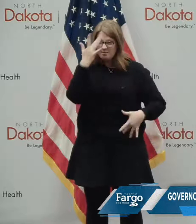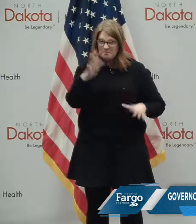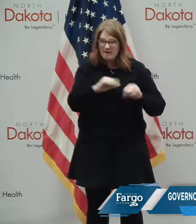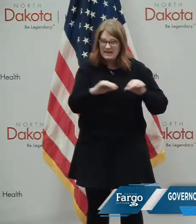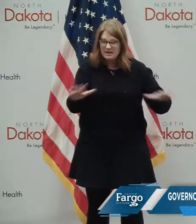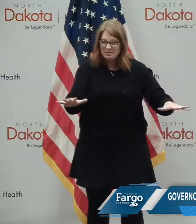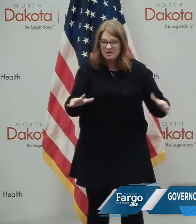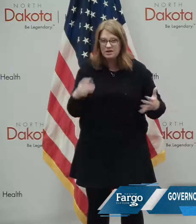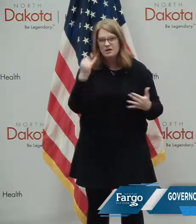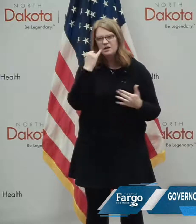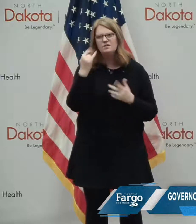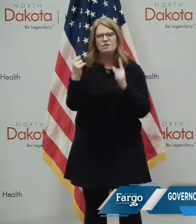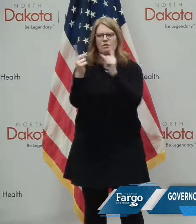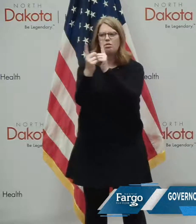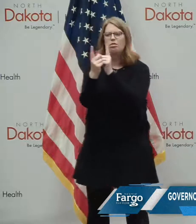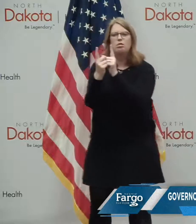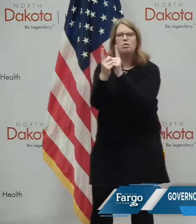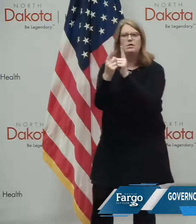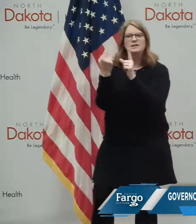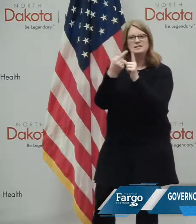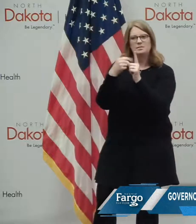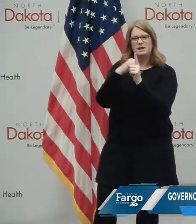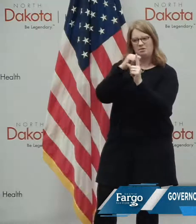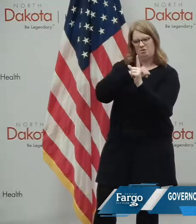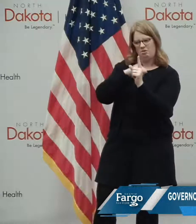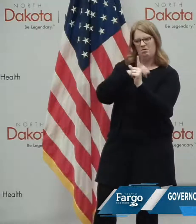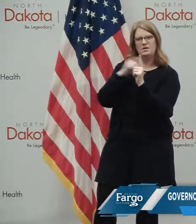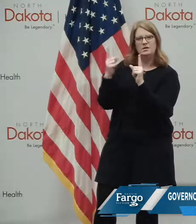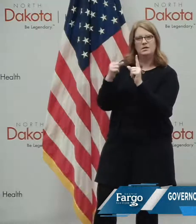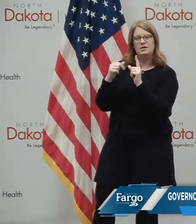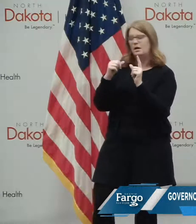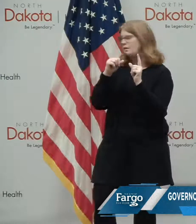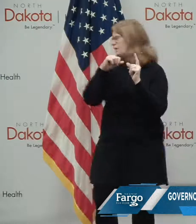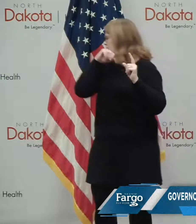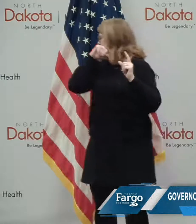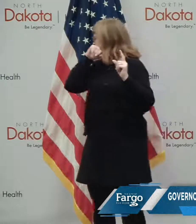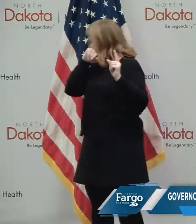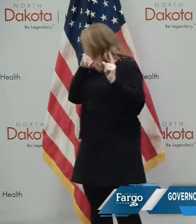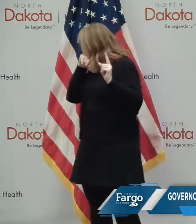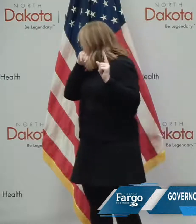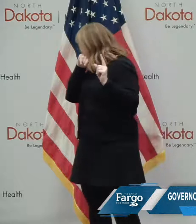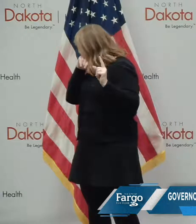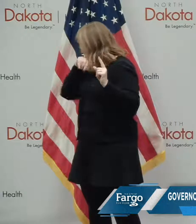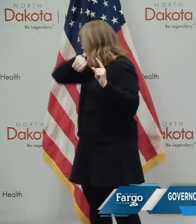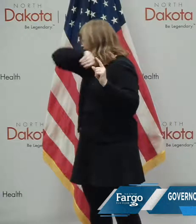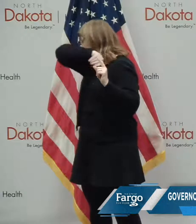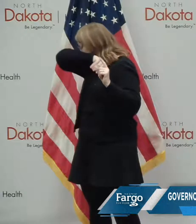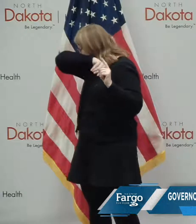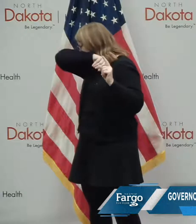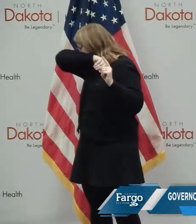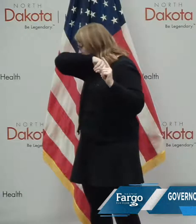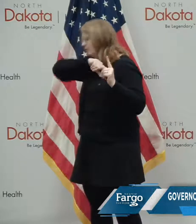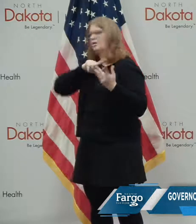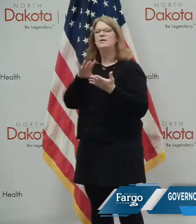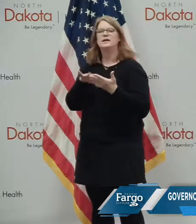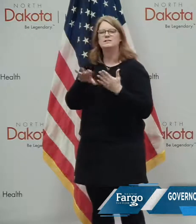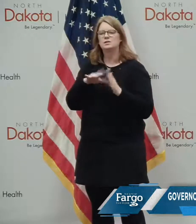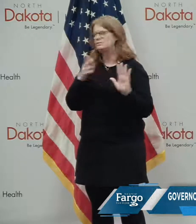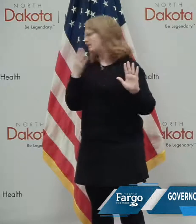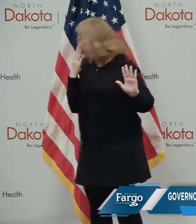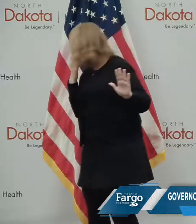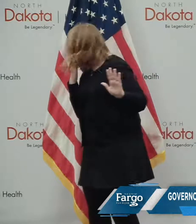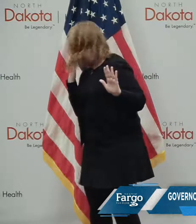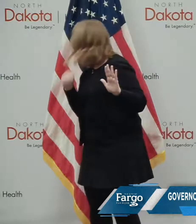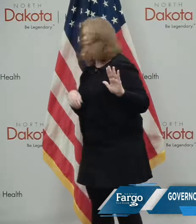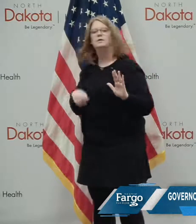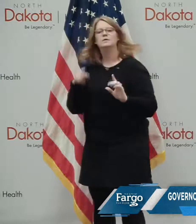a close conversation with someone and they had a cough and they turned away from you or coughed into their elbow or excused themselves, you